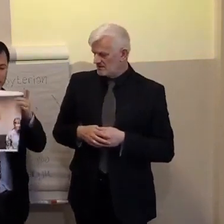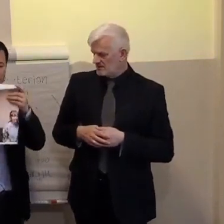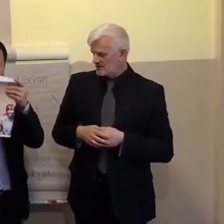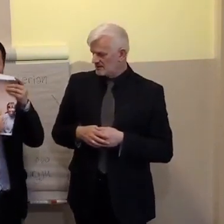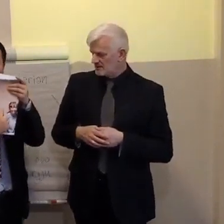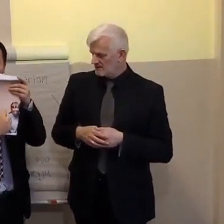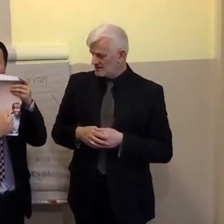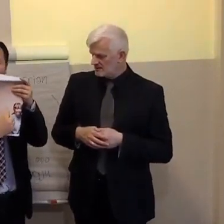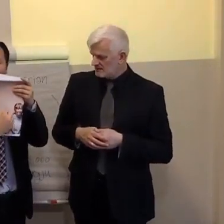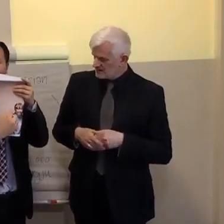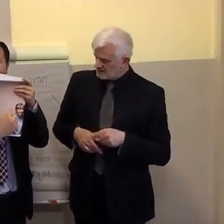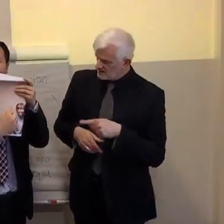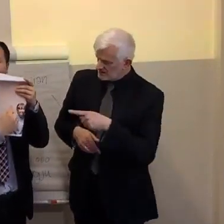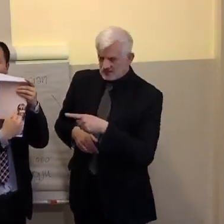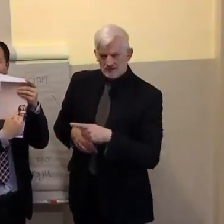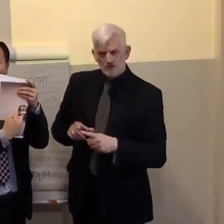She came to us last September.